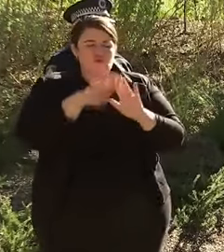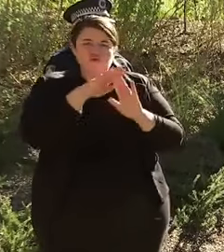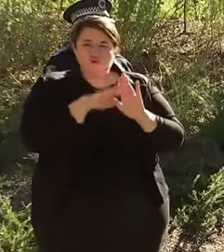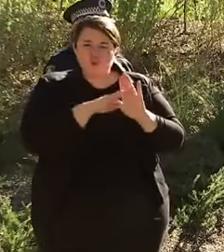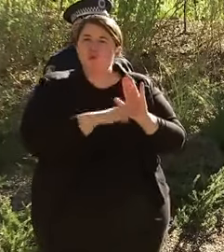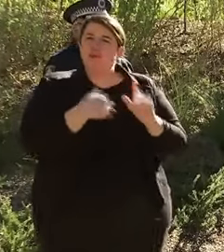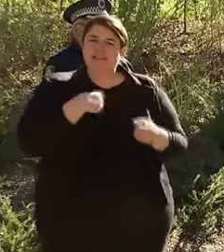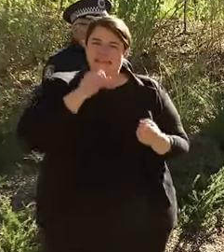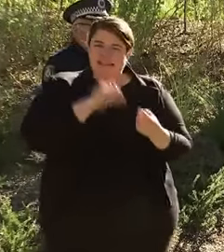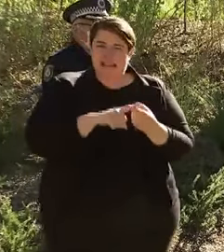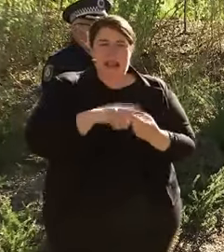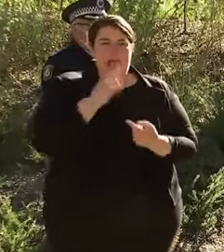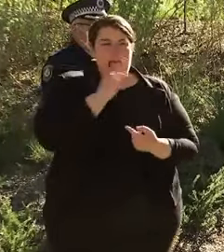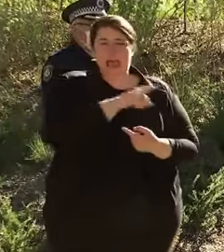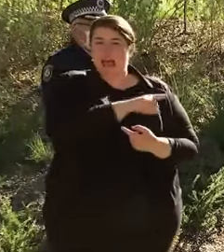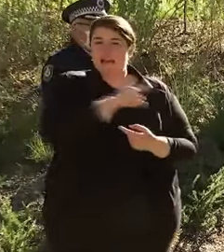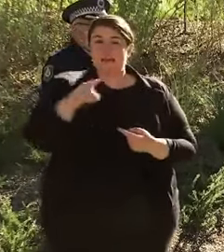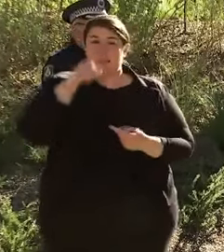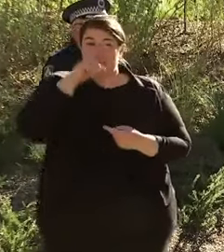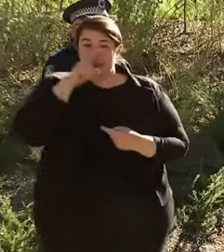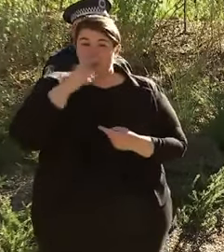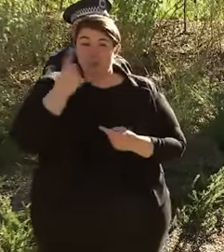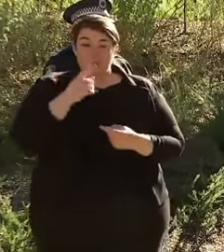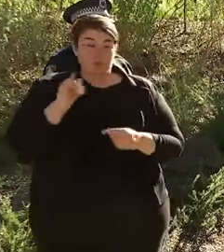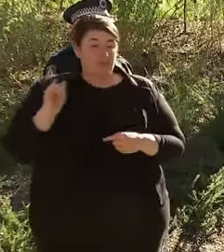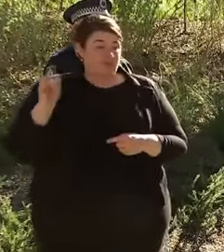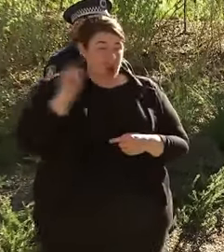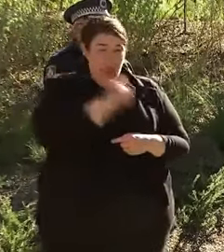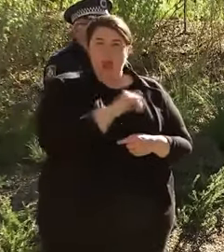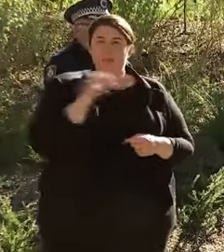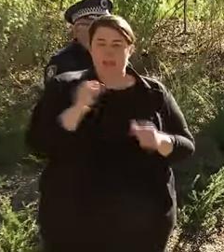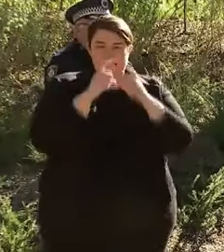still required people to be on flights